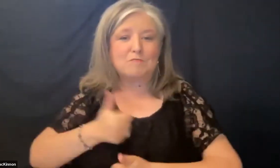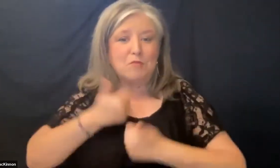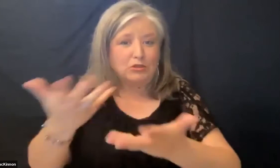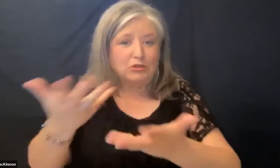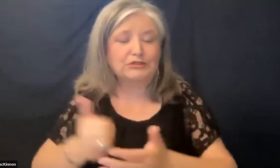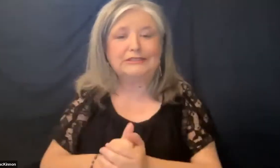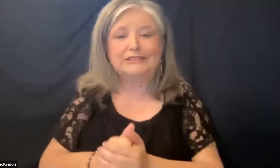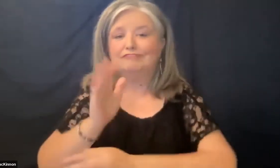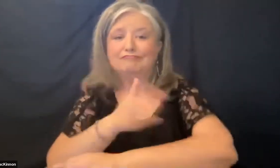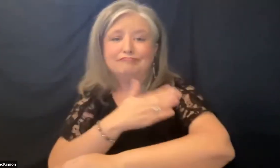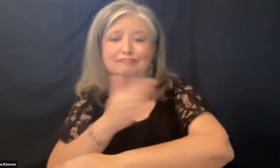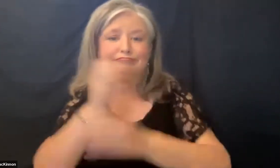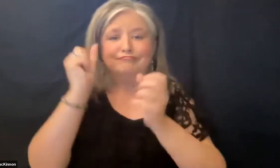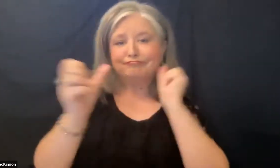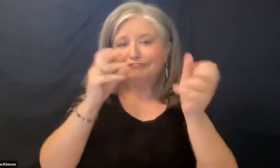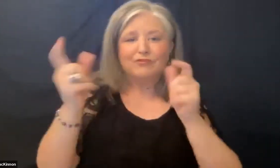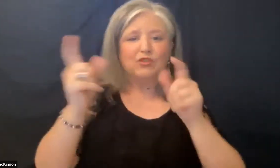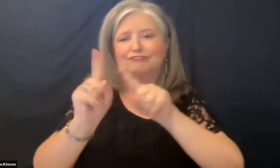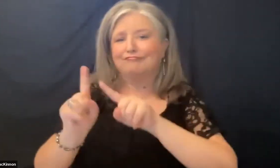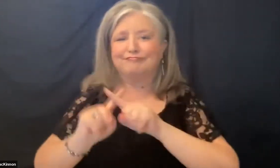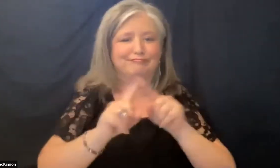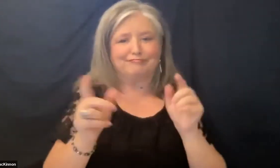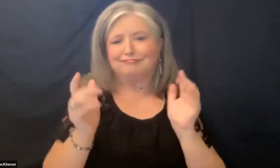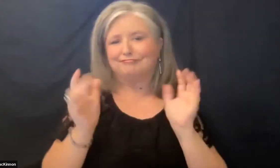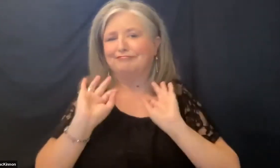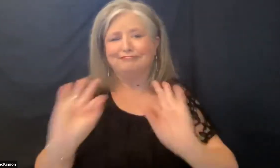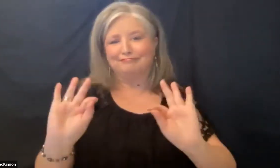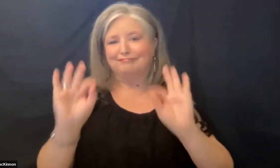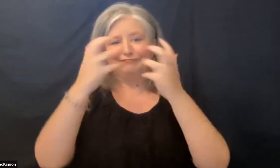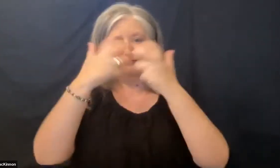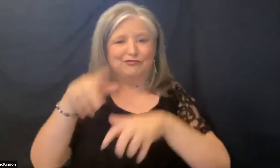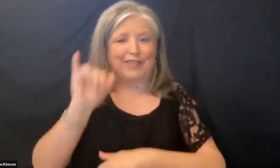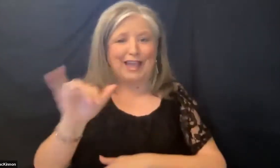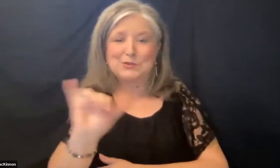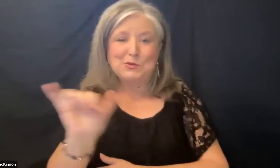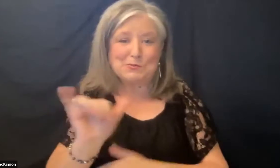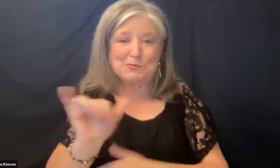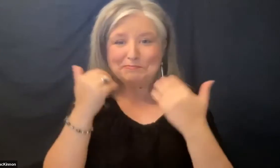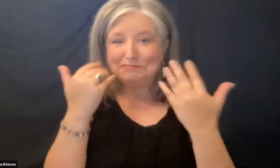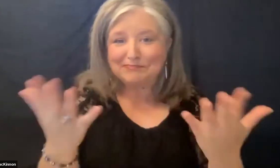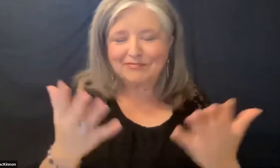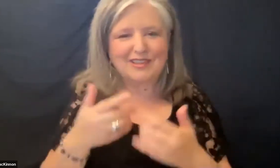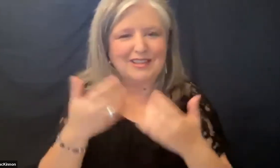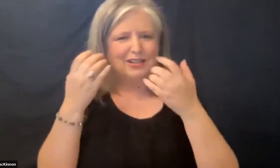the limitations of our screen. Zoom is great for ASL poetry, signed music, and other such things.